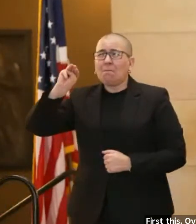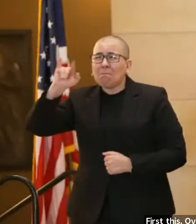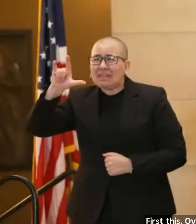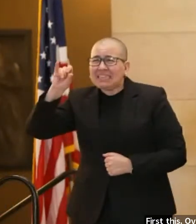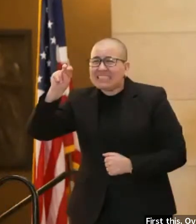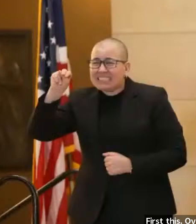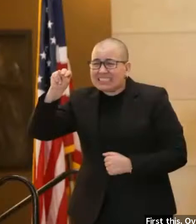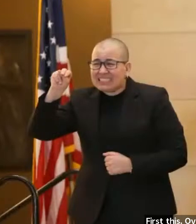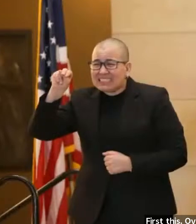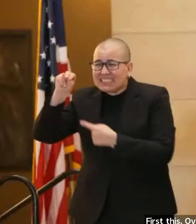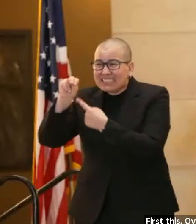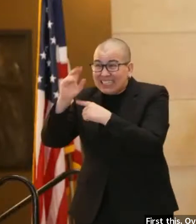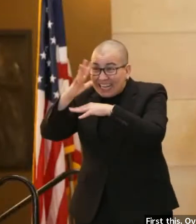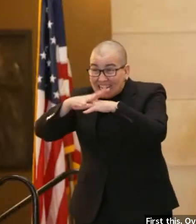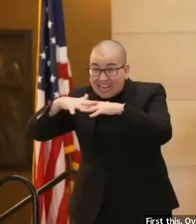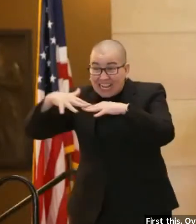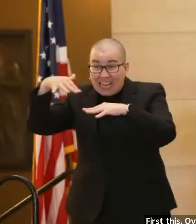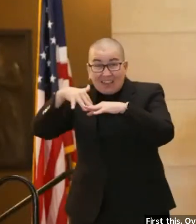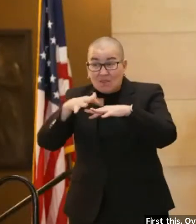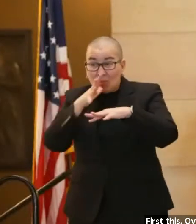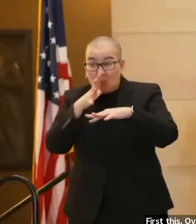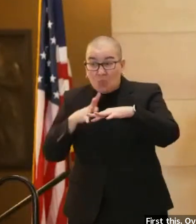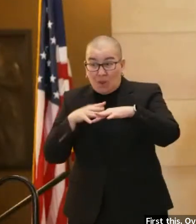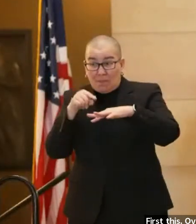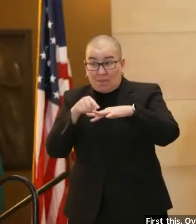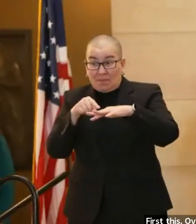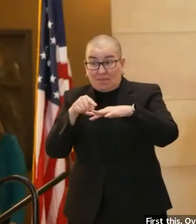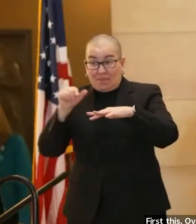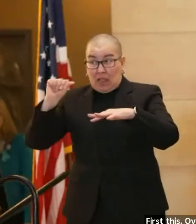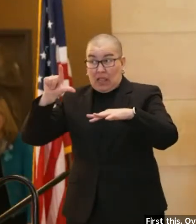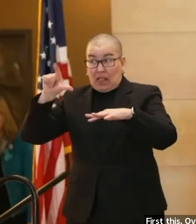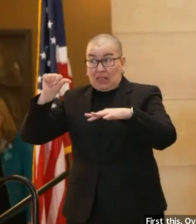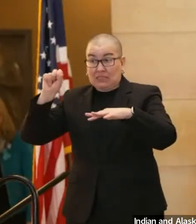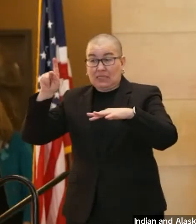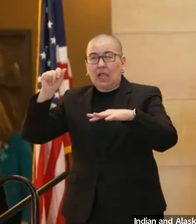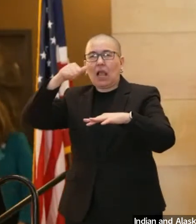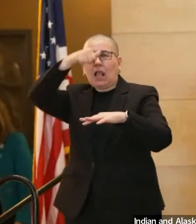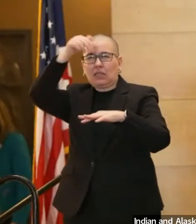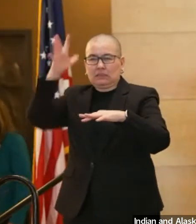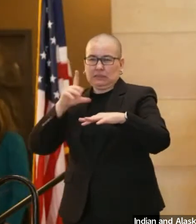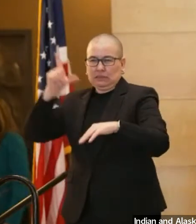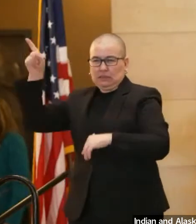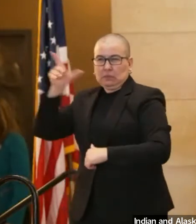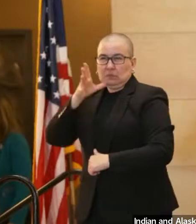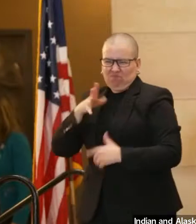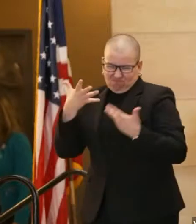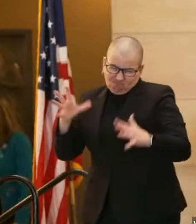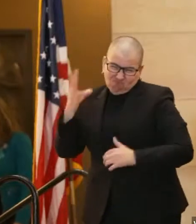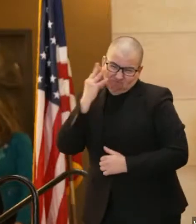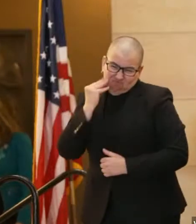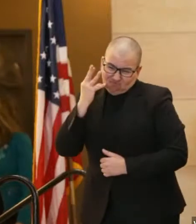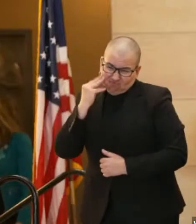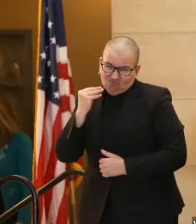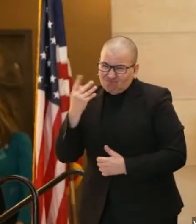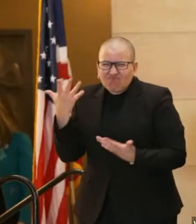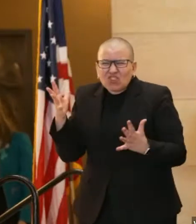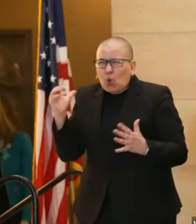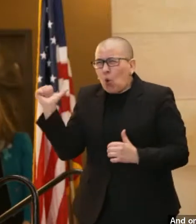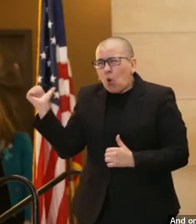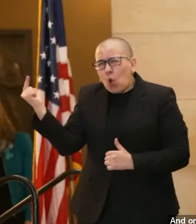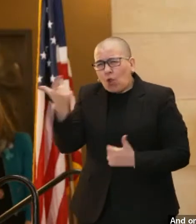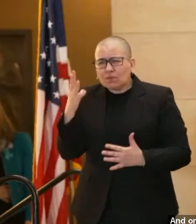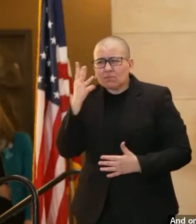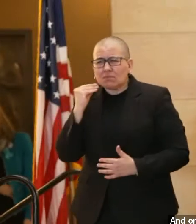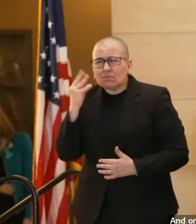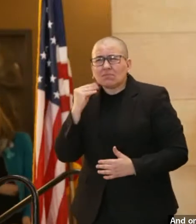have experienced that violence in their lifetime, and one thing remains constant: the struggle to document